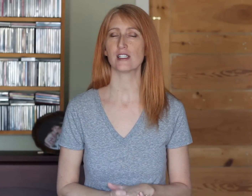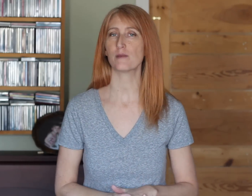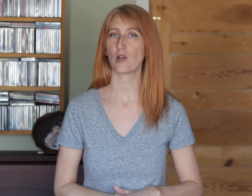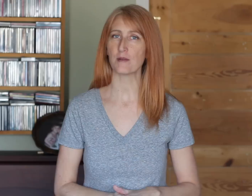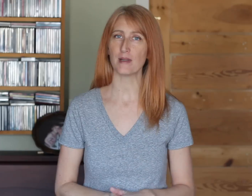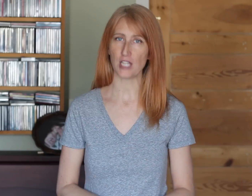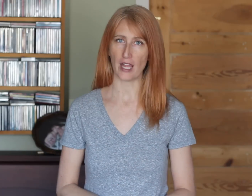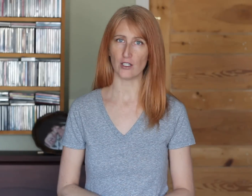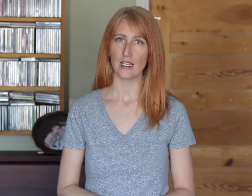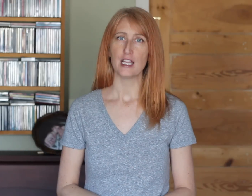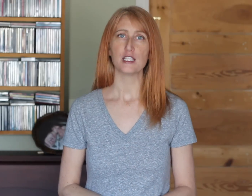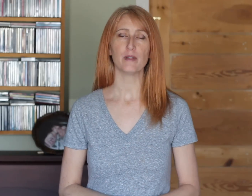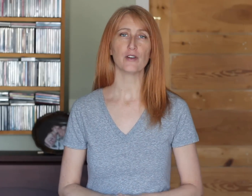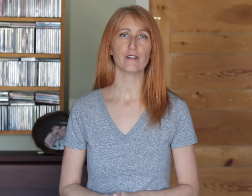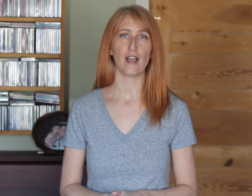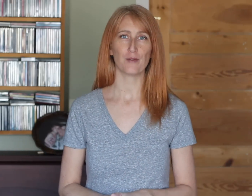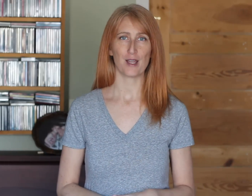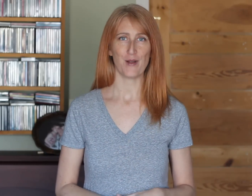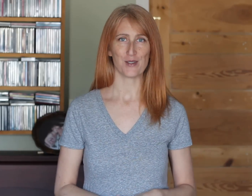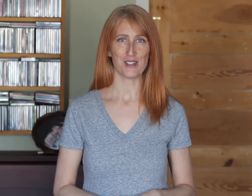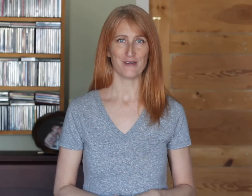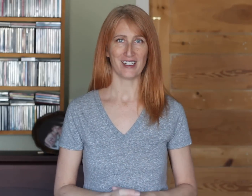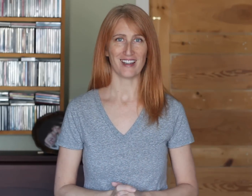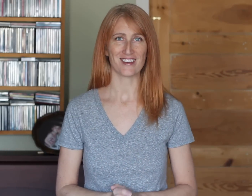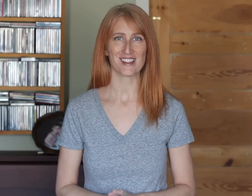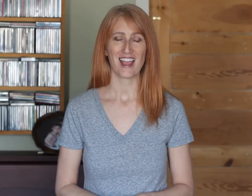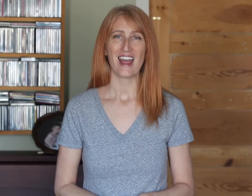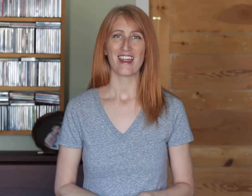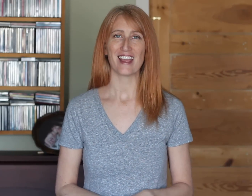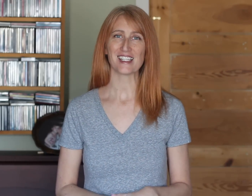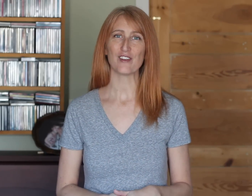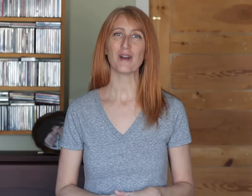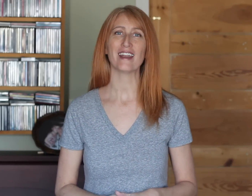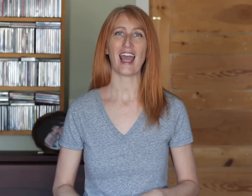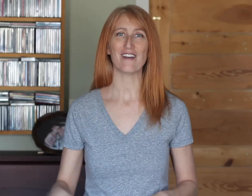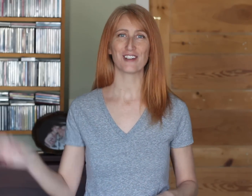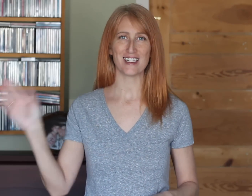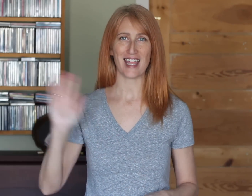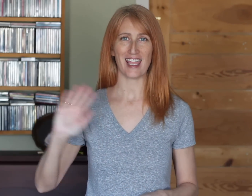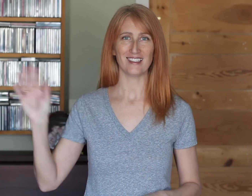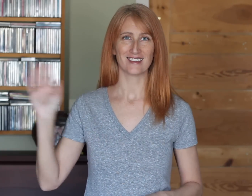subscribe to my channel to be notified when I post new videos. Thanks everyone, and have a great day.